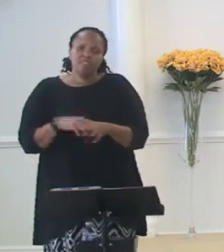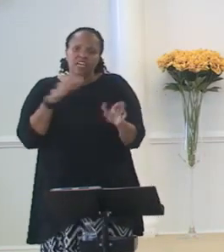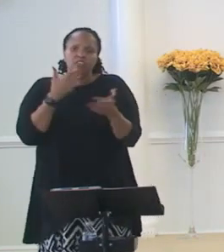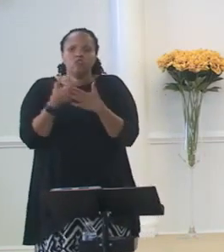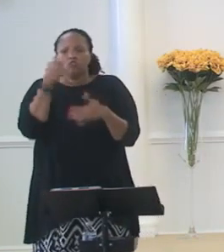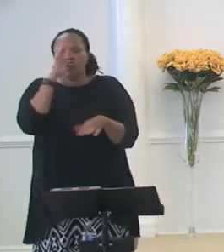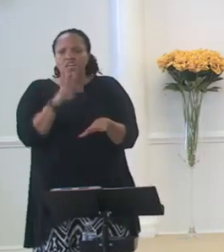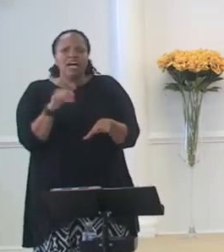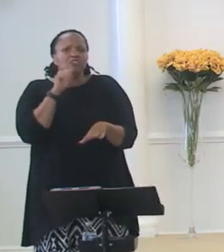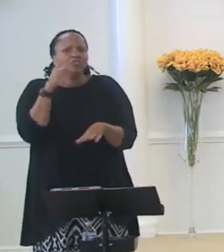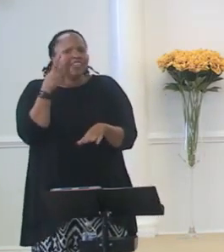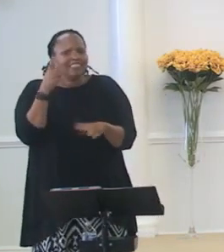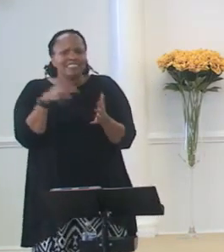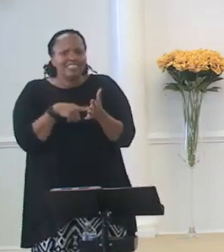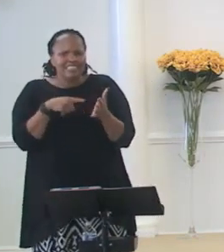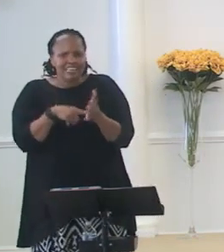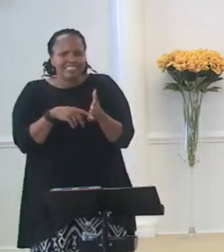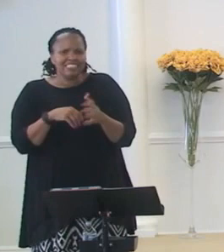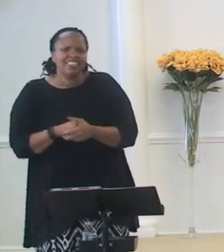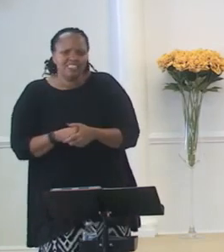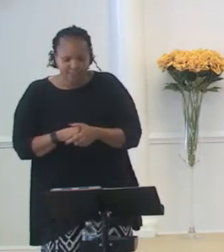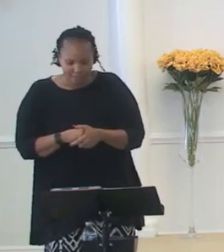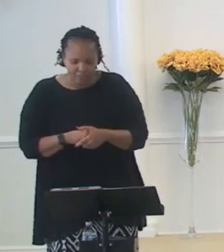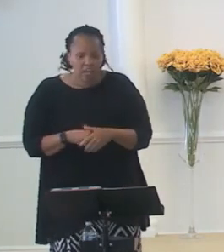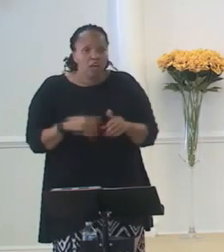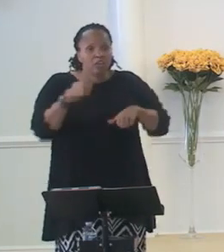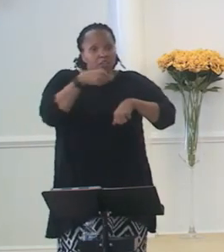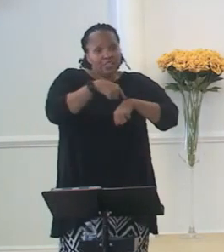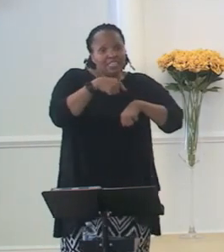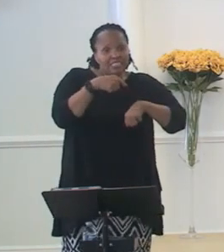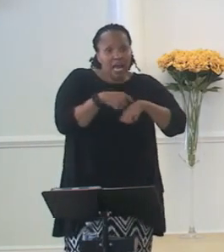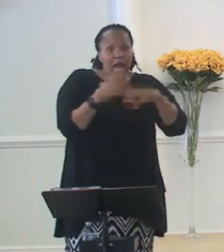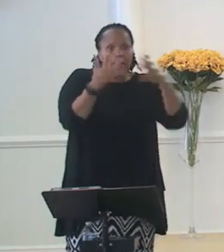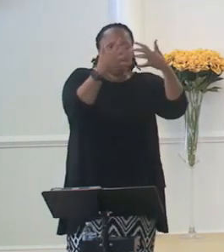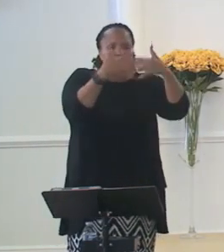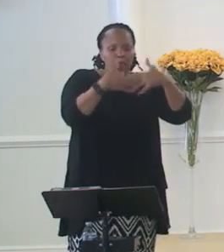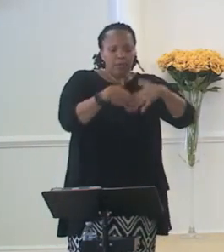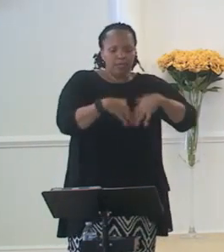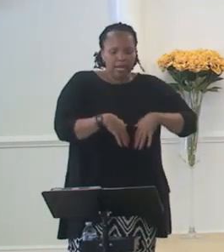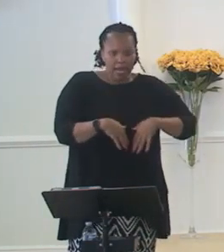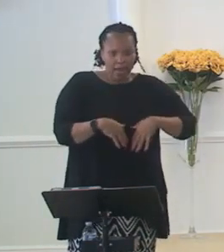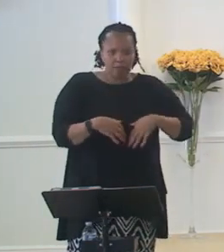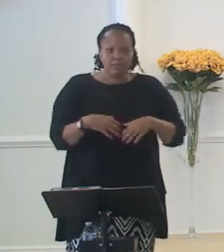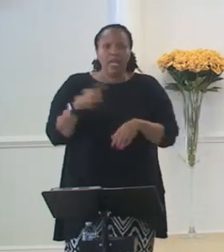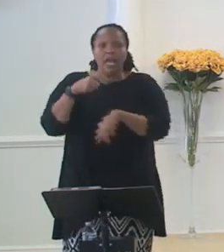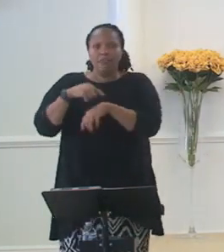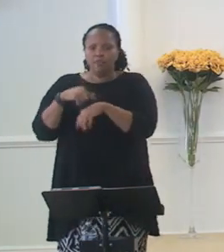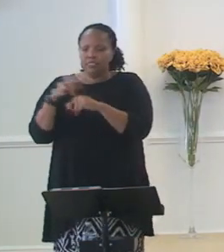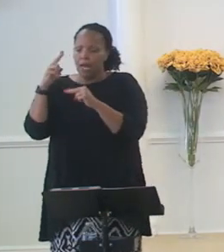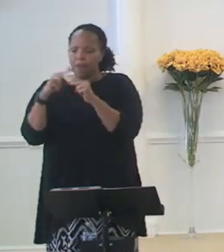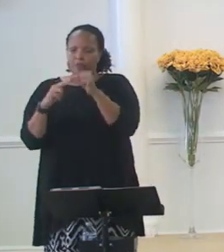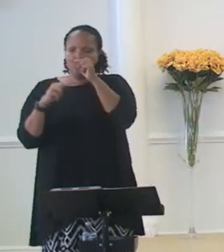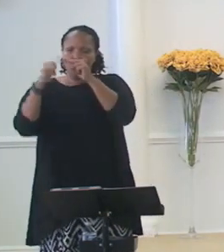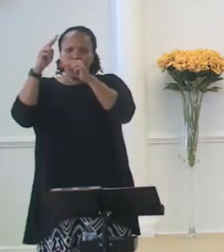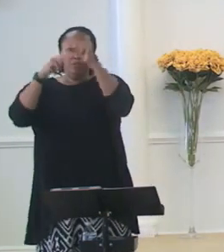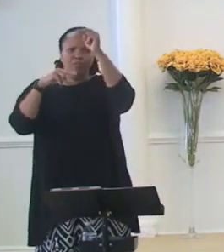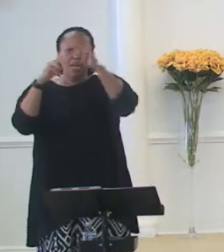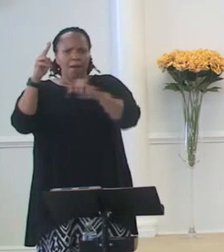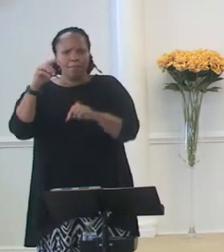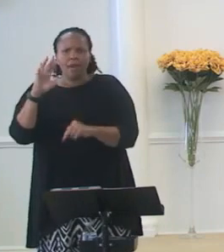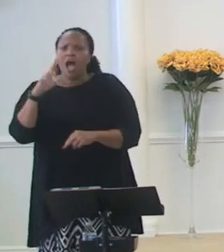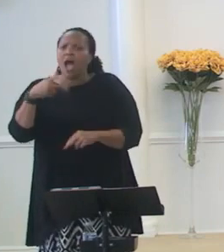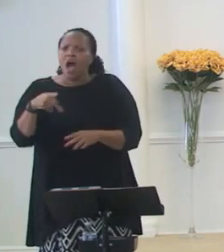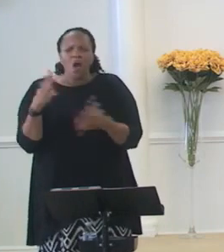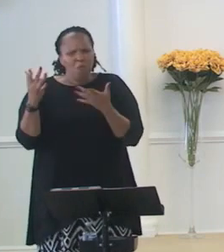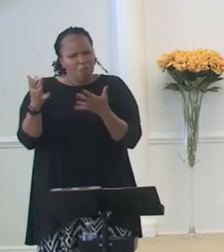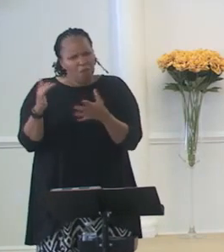God. Y'all ain't see this. It's a time to break down. Then it's a time to build up. Wait a minute, because I